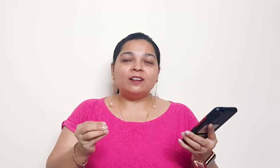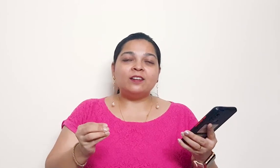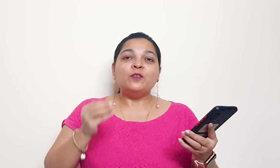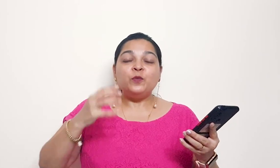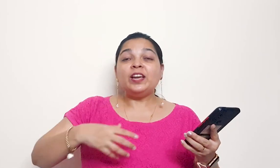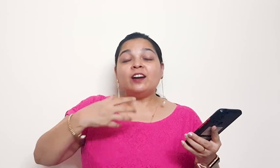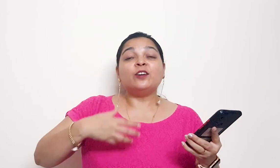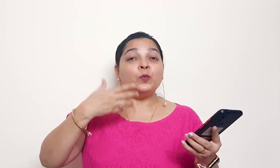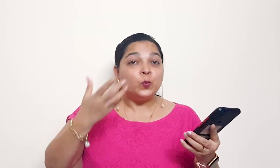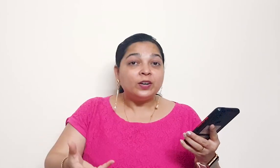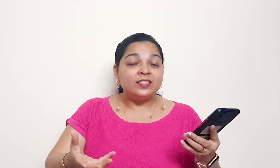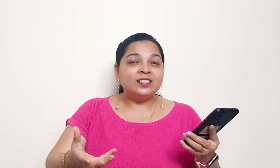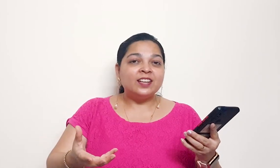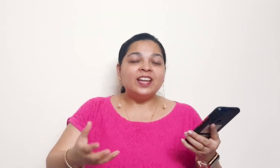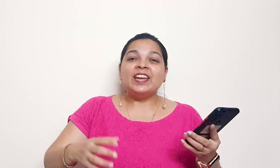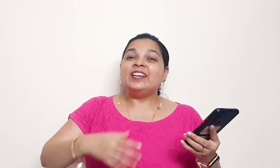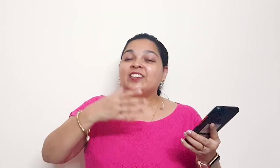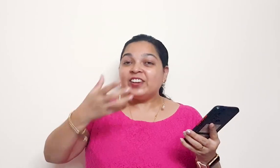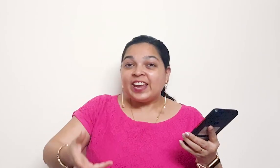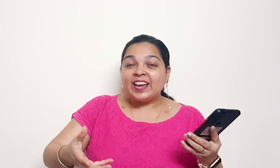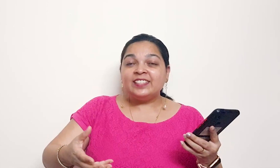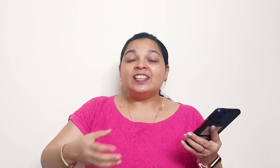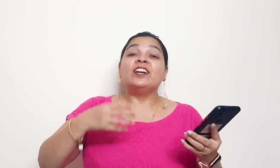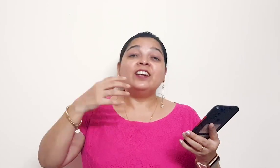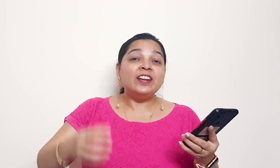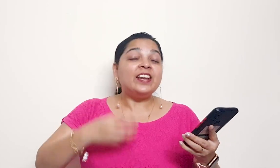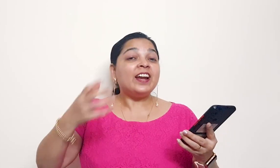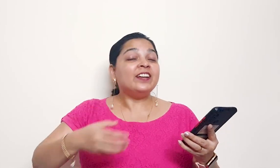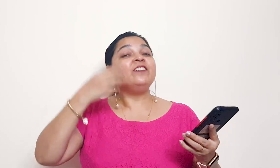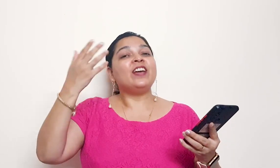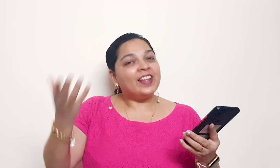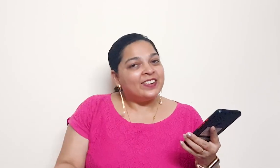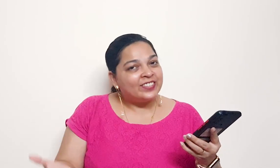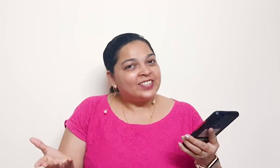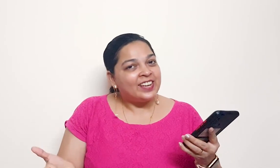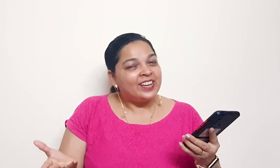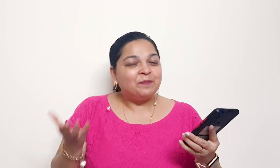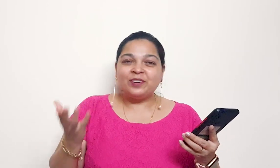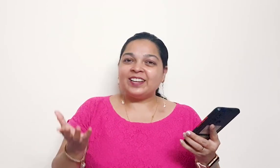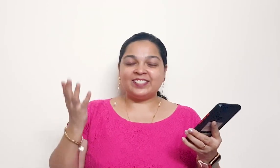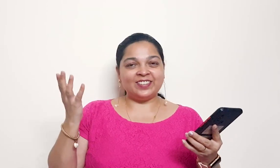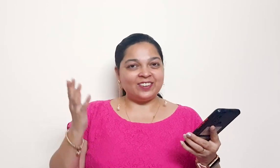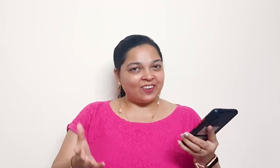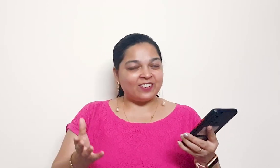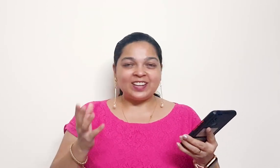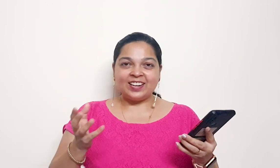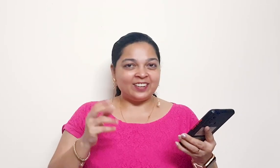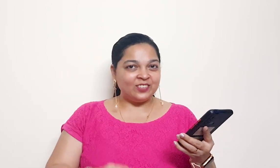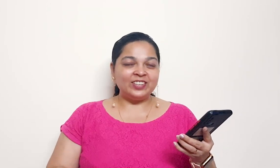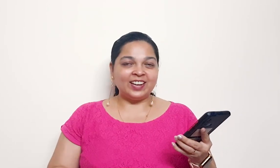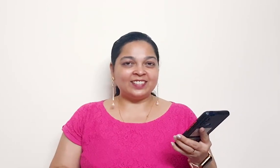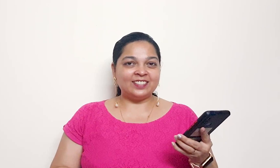speak, we utter words, it creates creative energy. Praise the